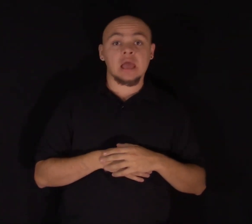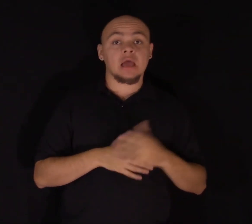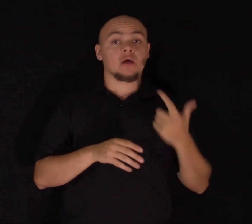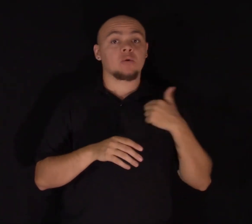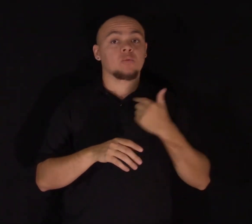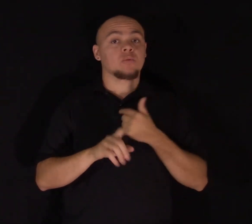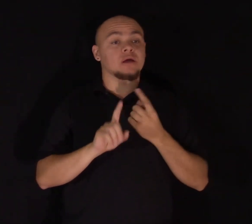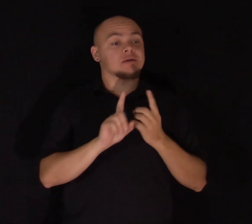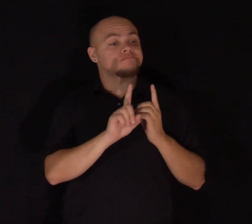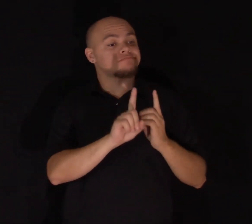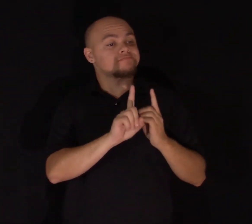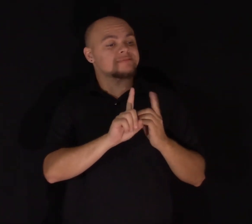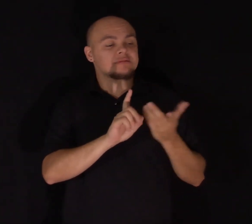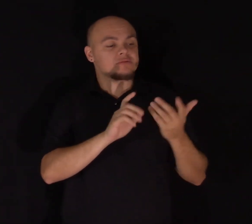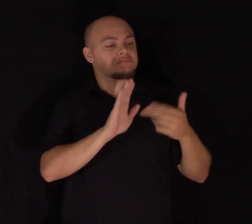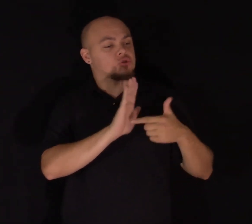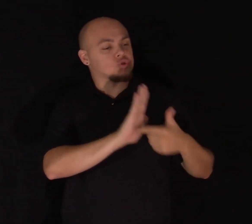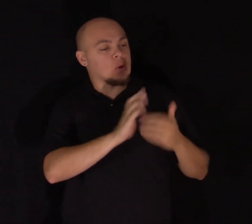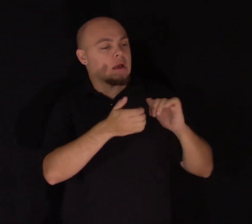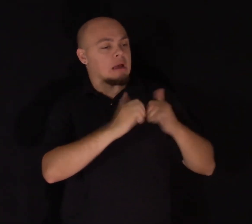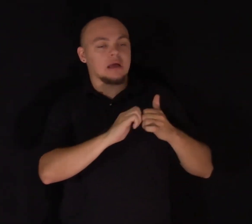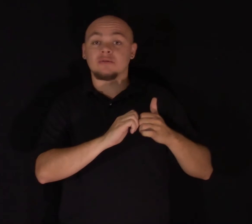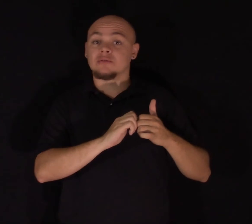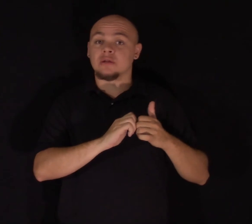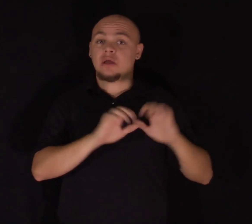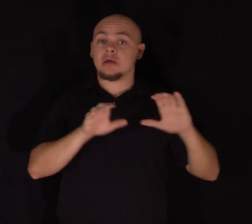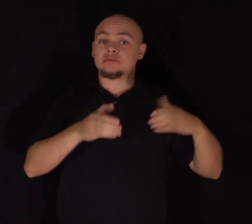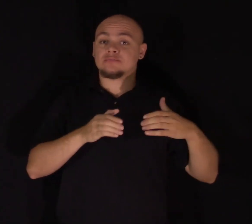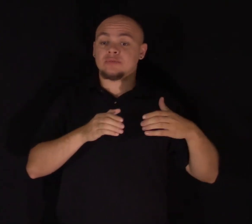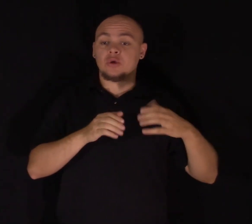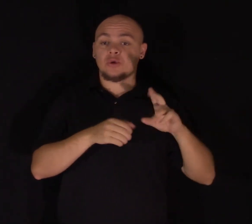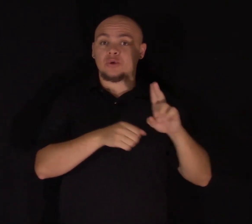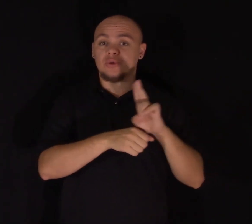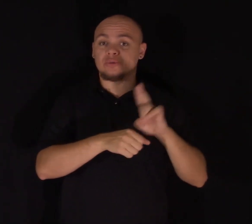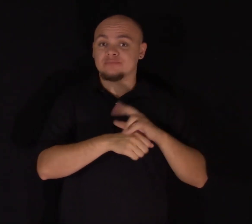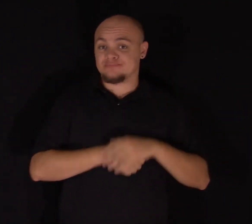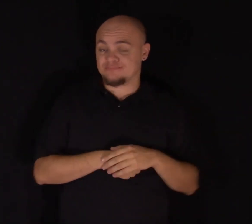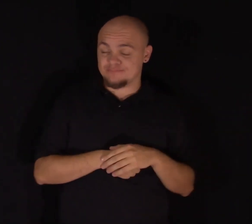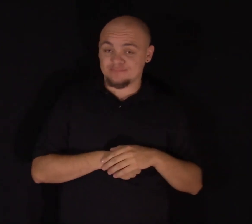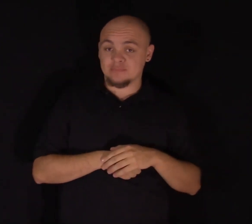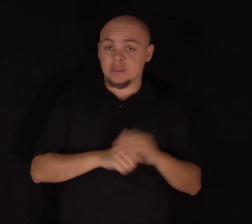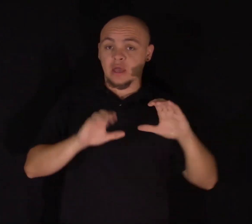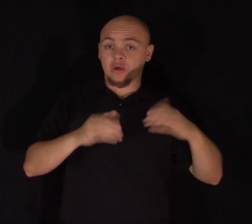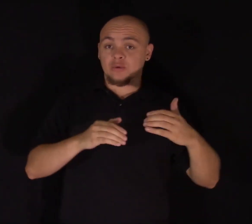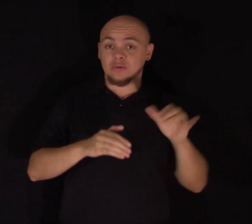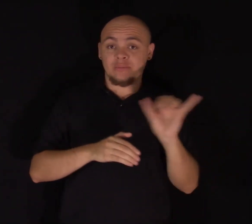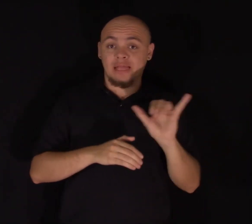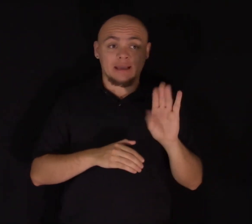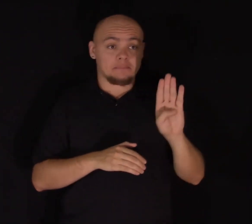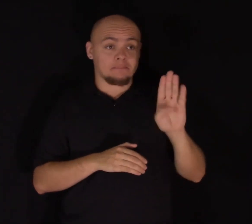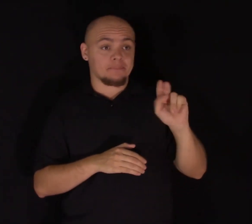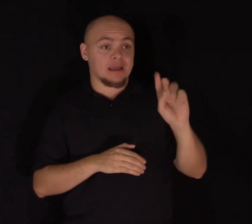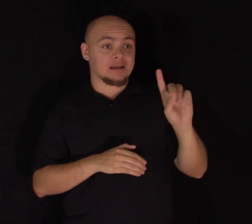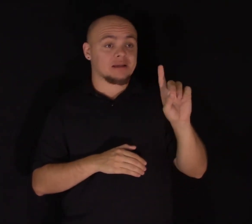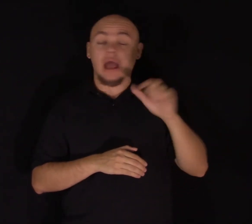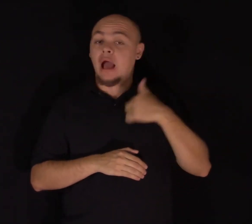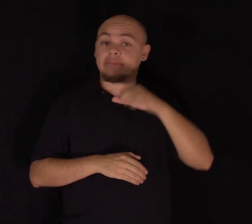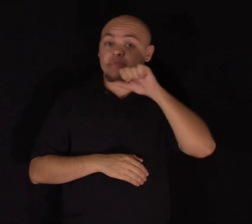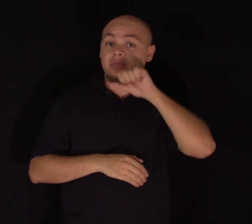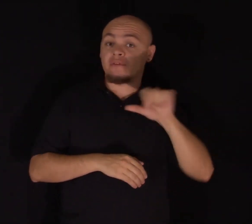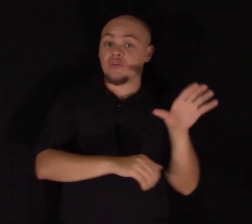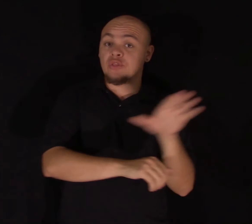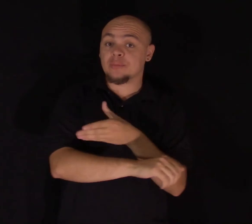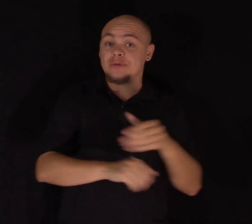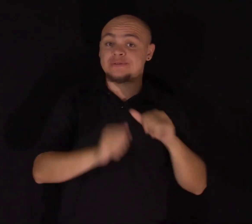members as a single collective unit. What I love about being in a group like the band is that the music that we